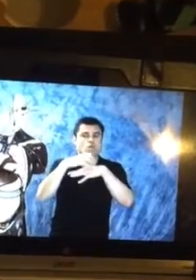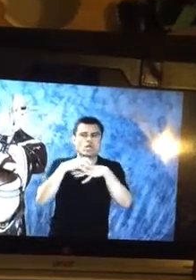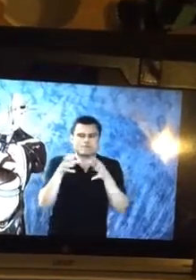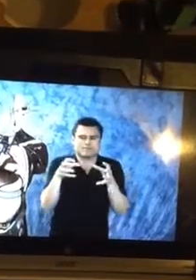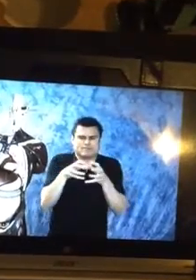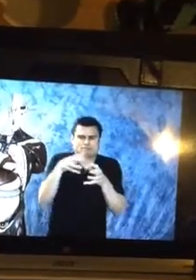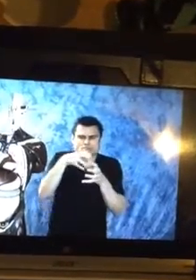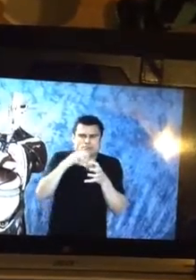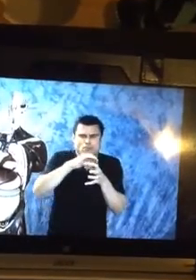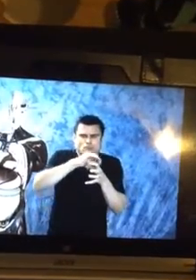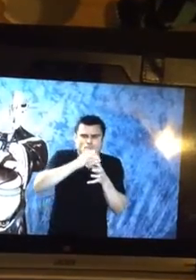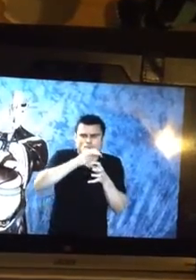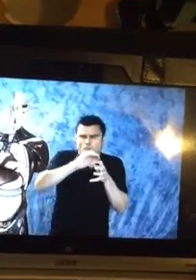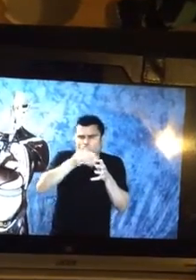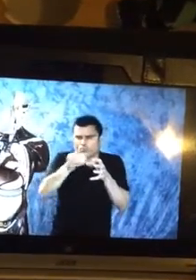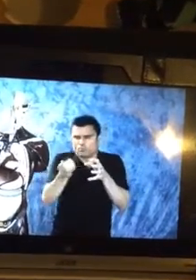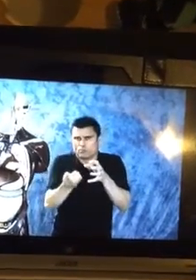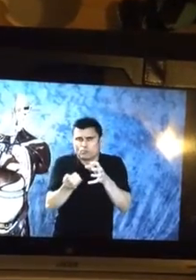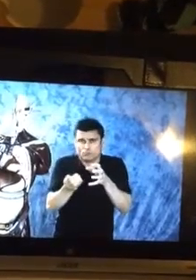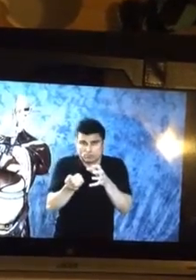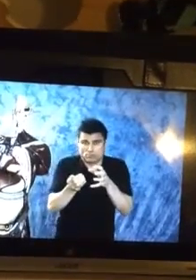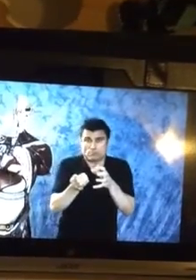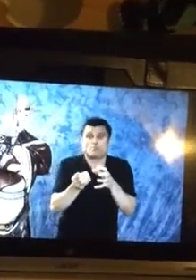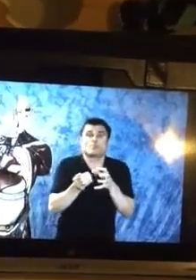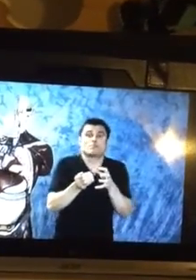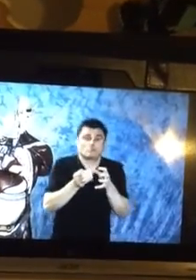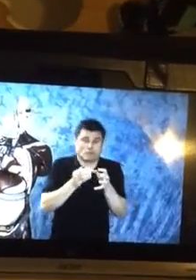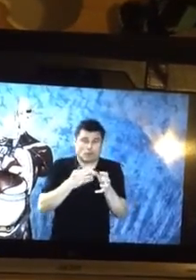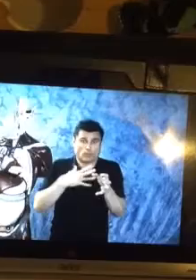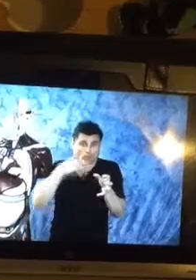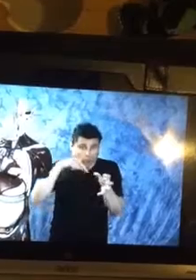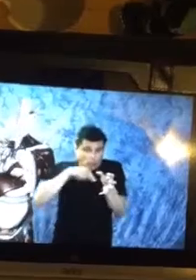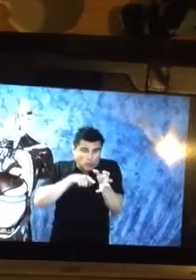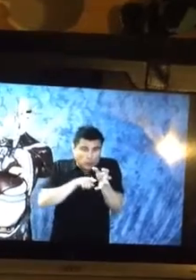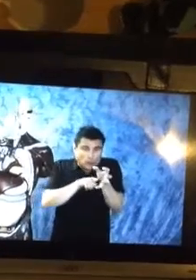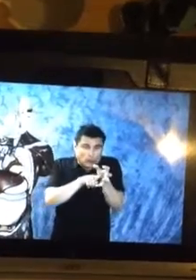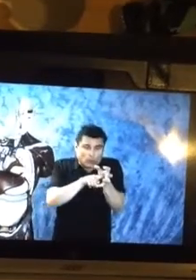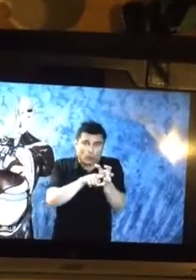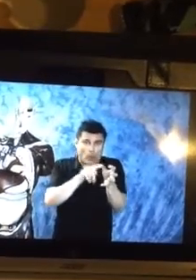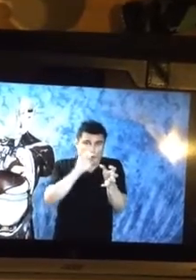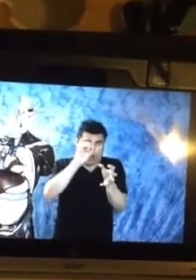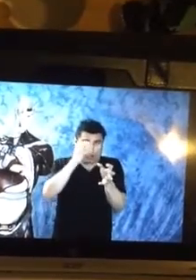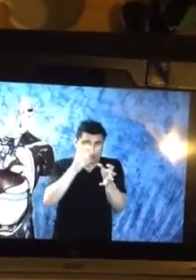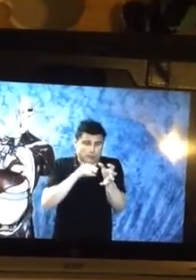grapes. So on the outside is where there's a whole bunch of grapes on the outside.